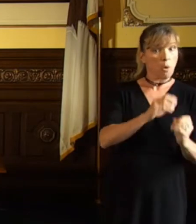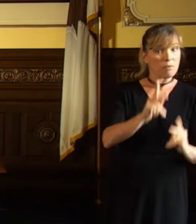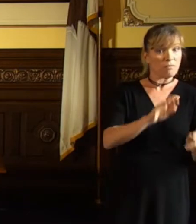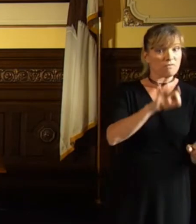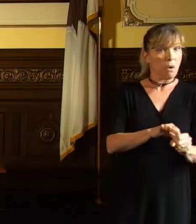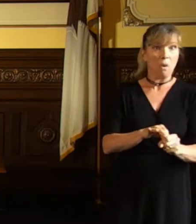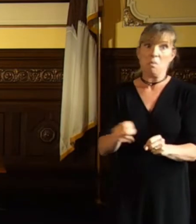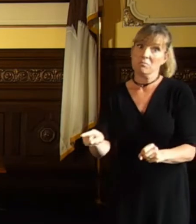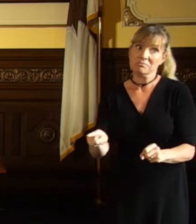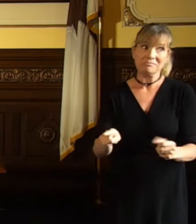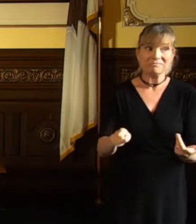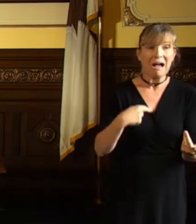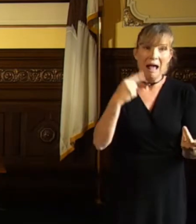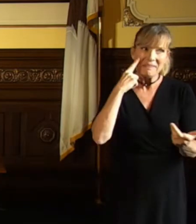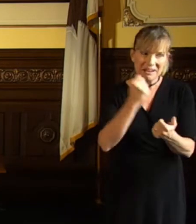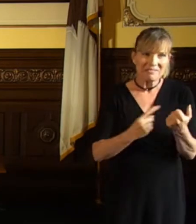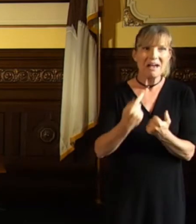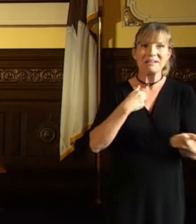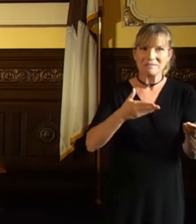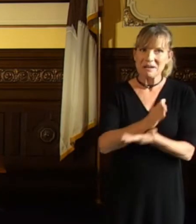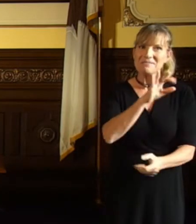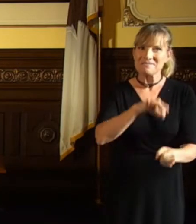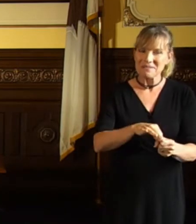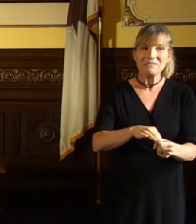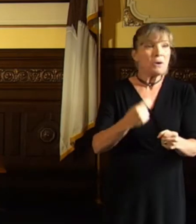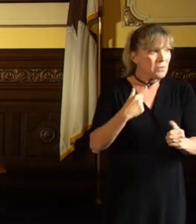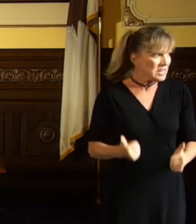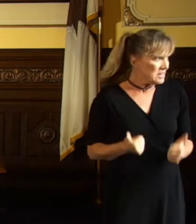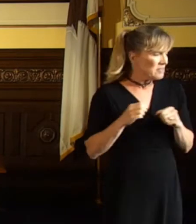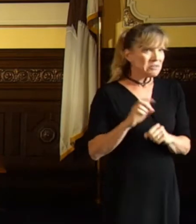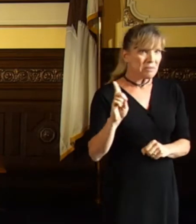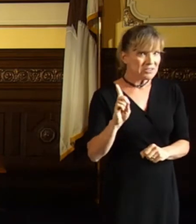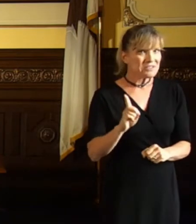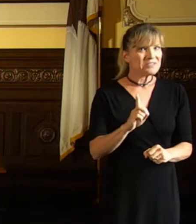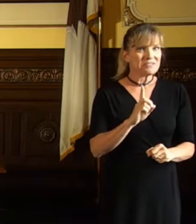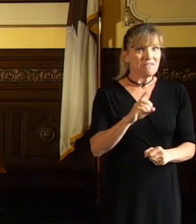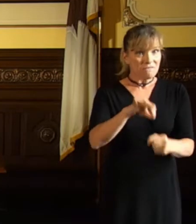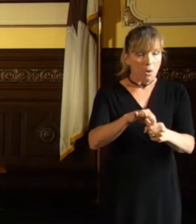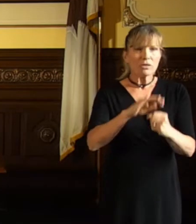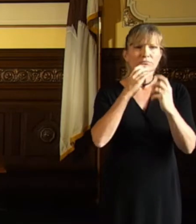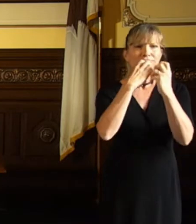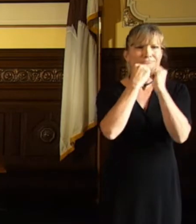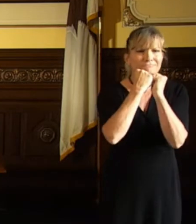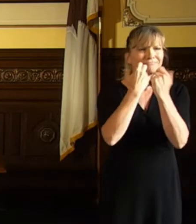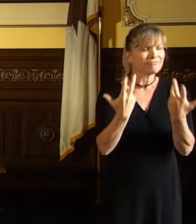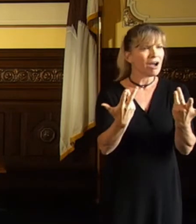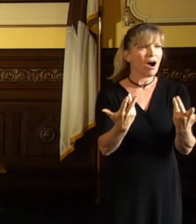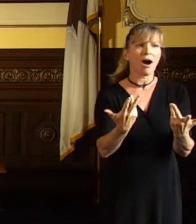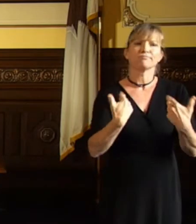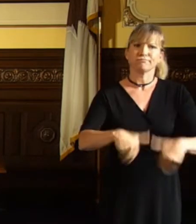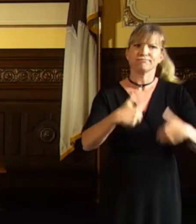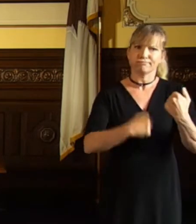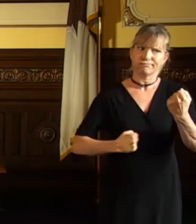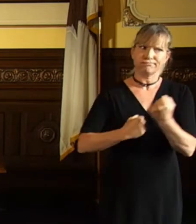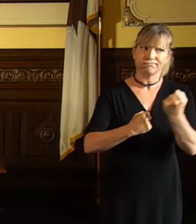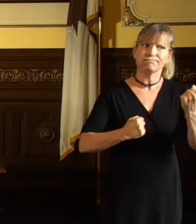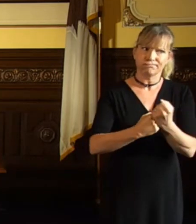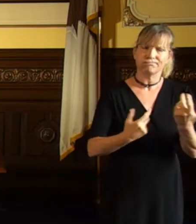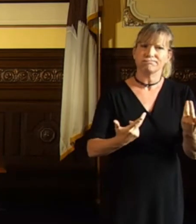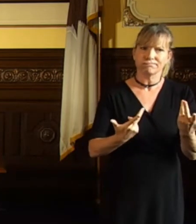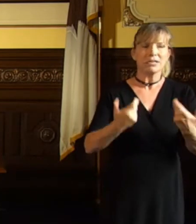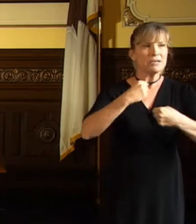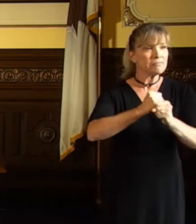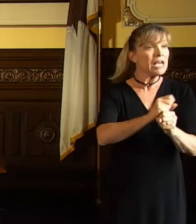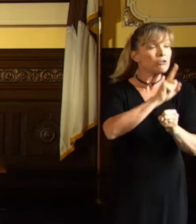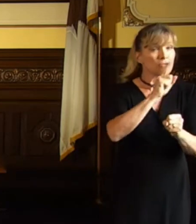vote. I think everybody has the right to vote. We live in a democracy. The vote is sacred. And so I'm very much in favor of